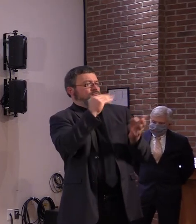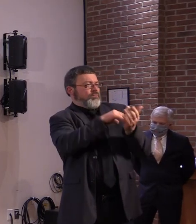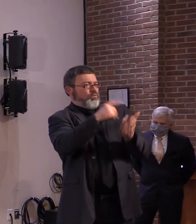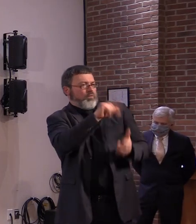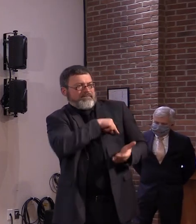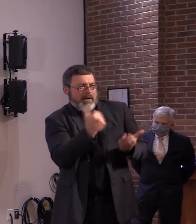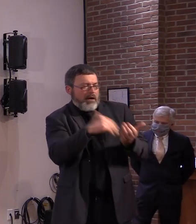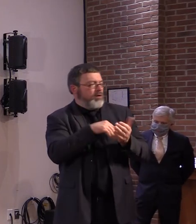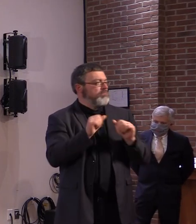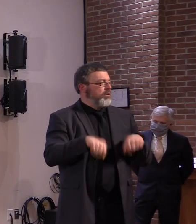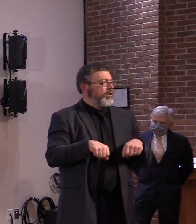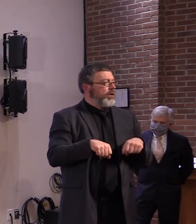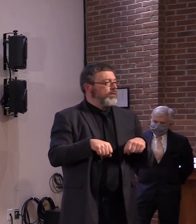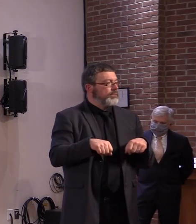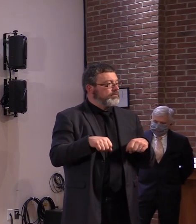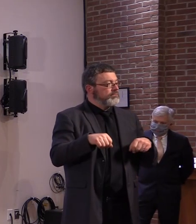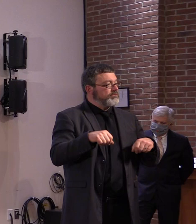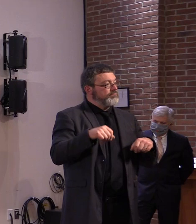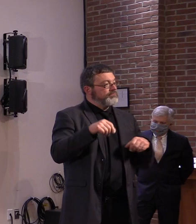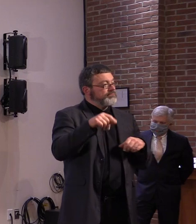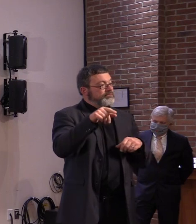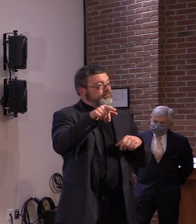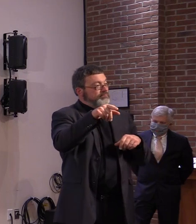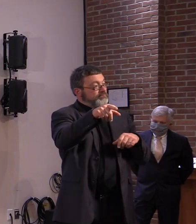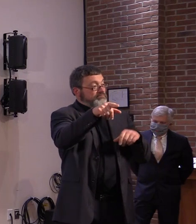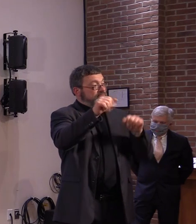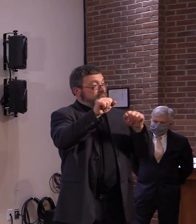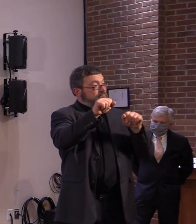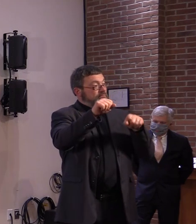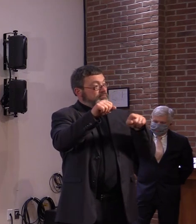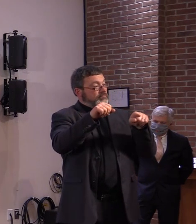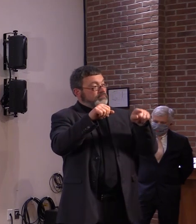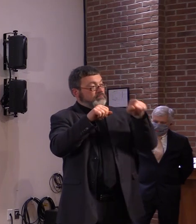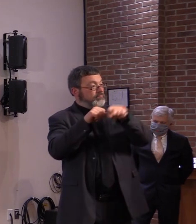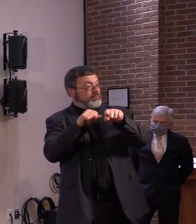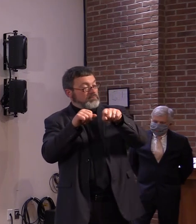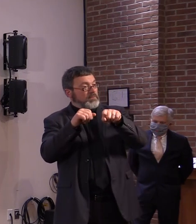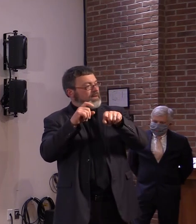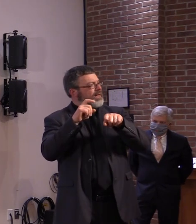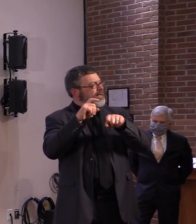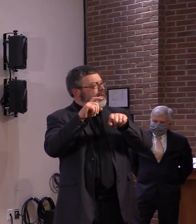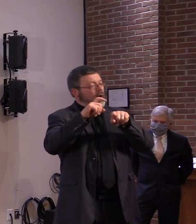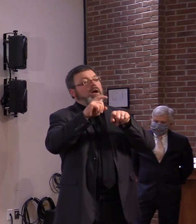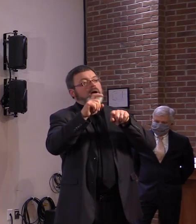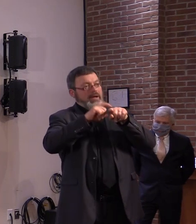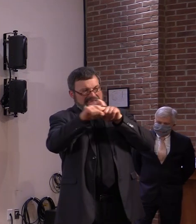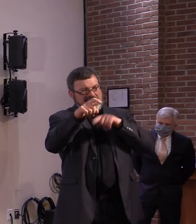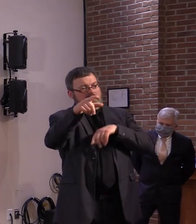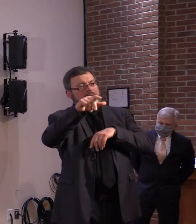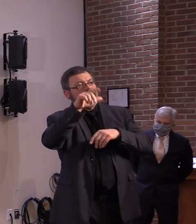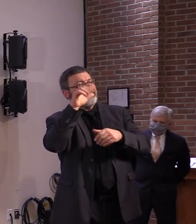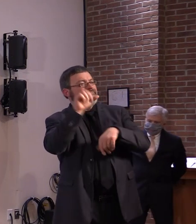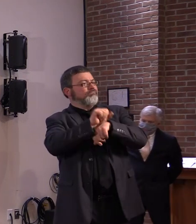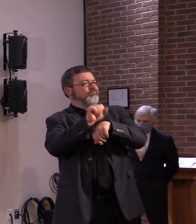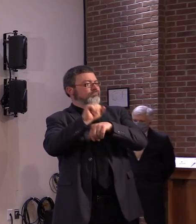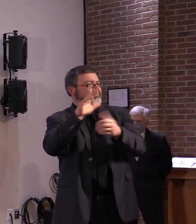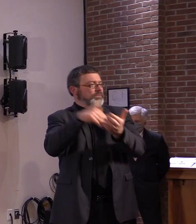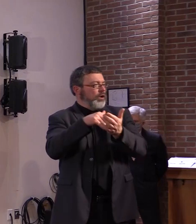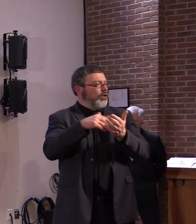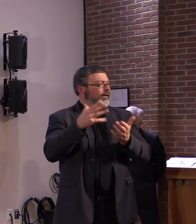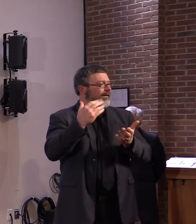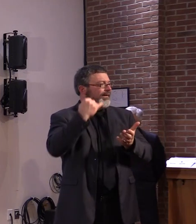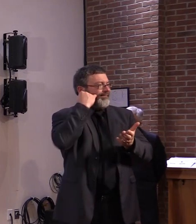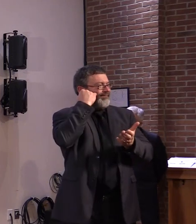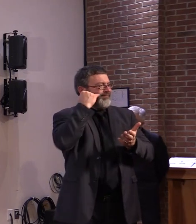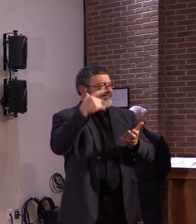that by calling our claim center as well. So if they feel like they've been missed or feel like they were deemed